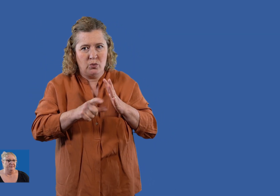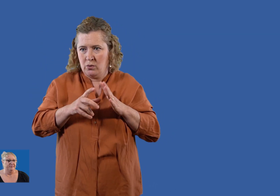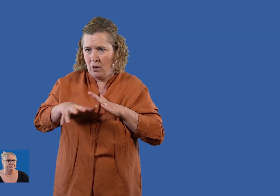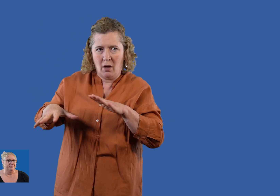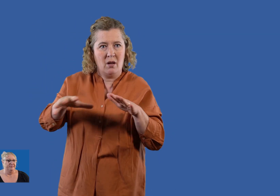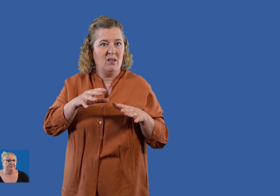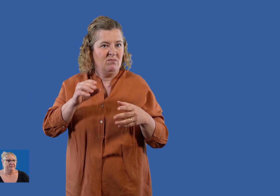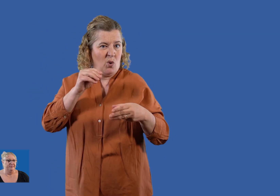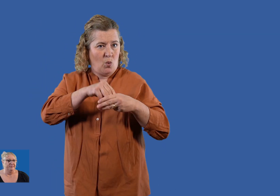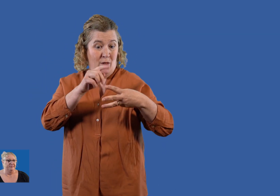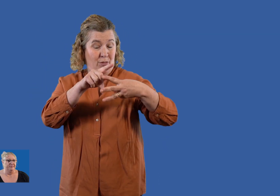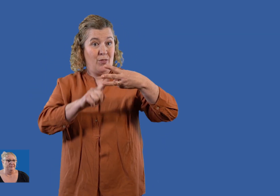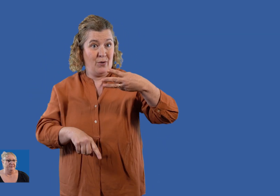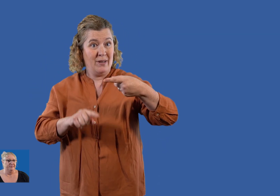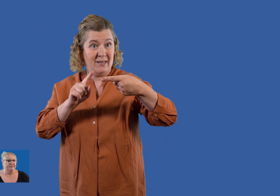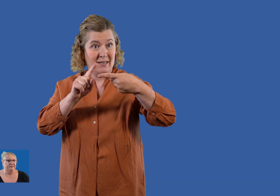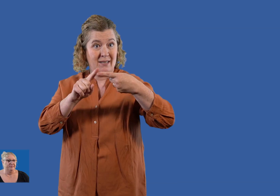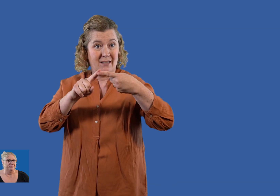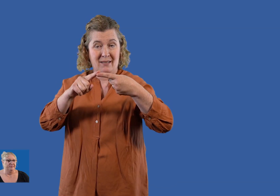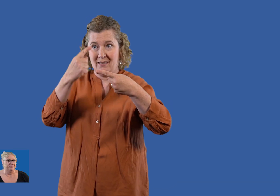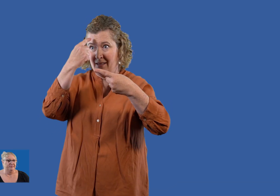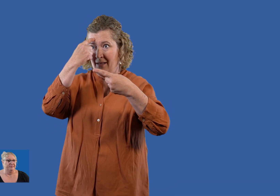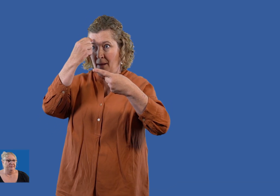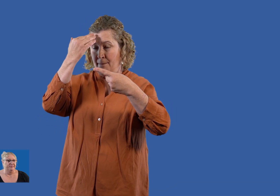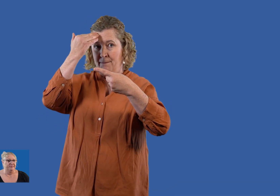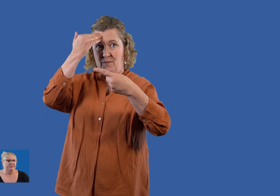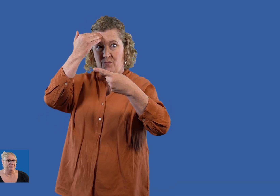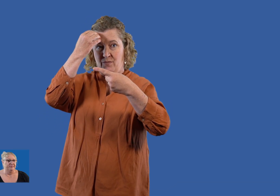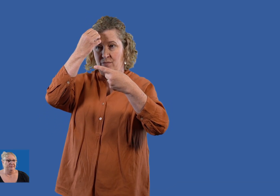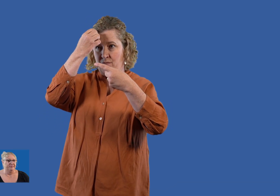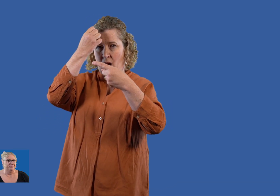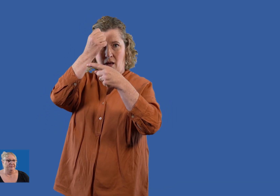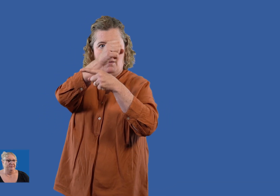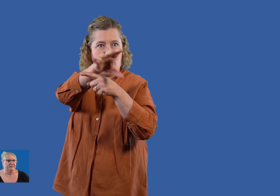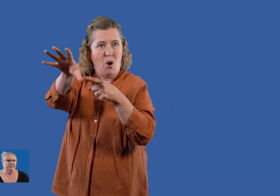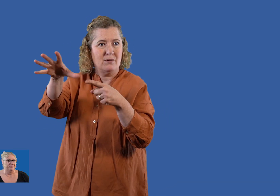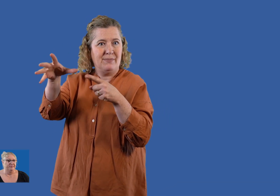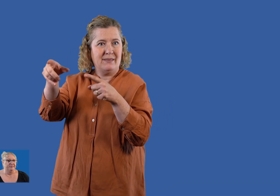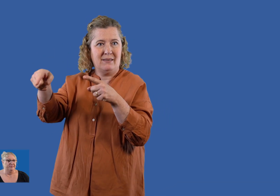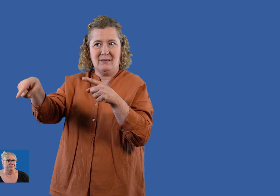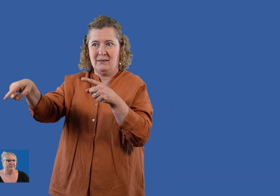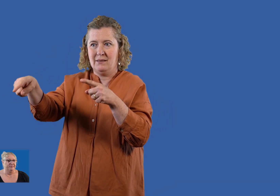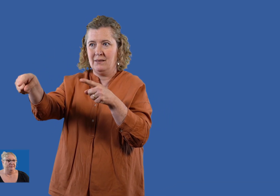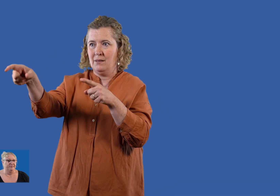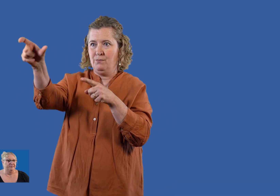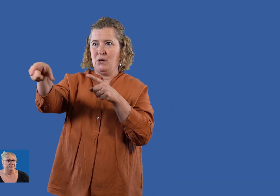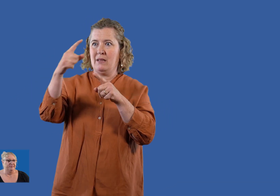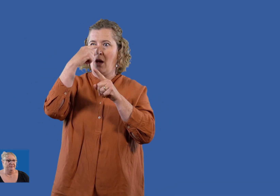their thoughts, and this could be thought broadcasting, others can read or hear their thoughts.